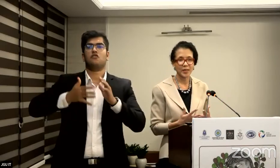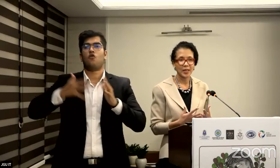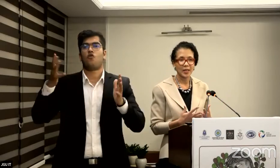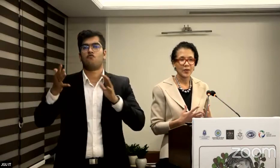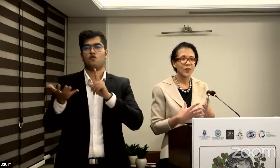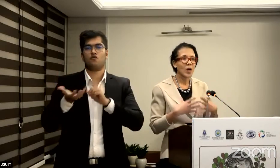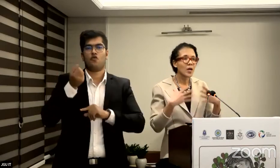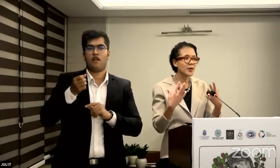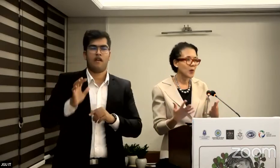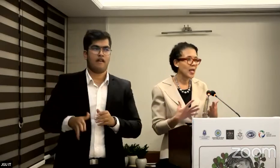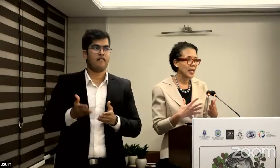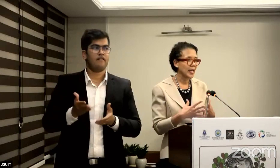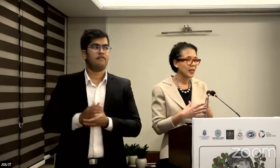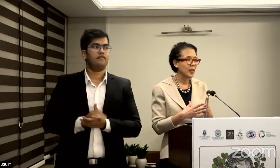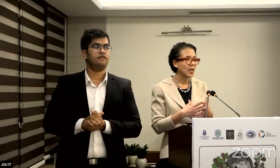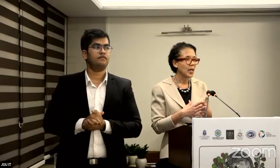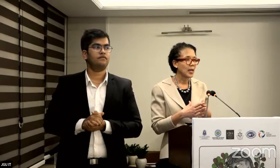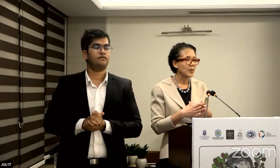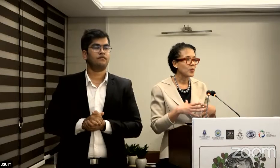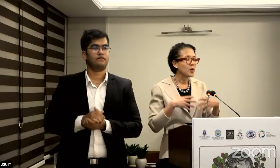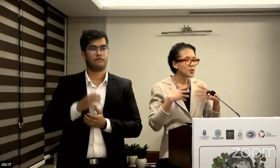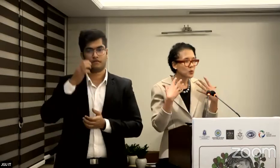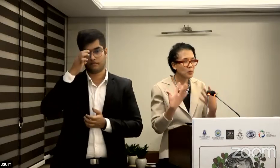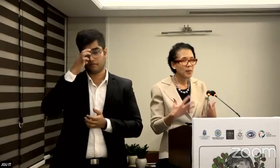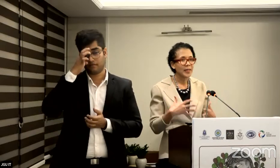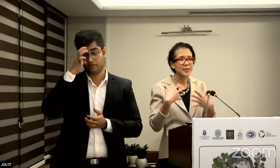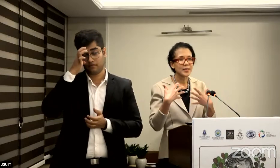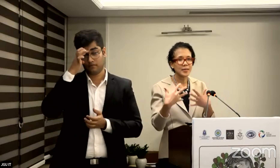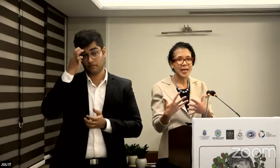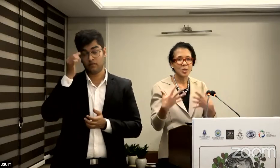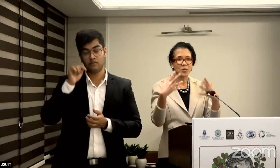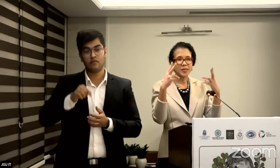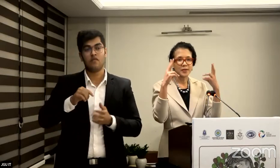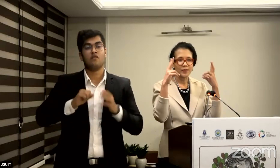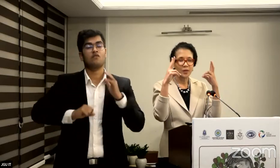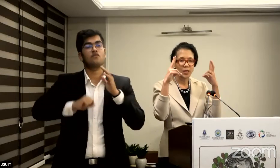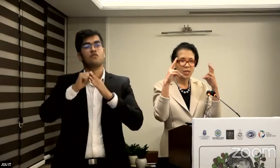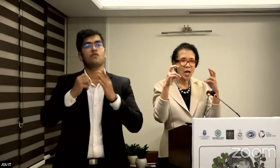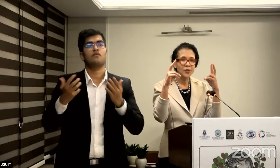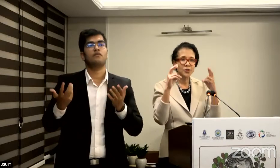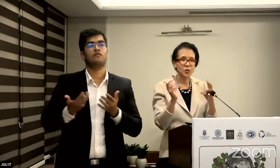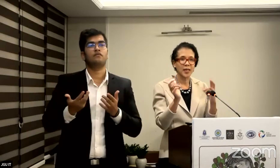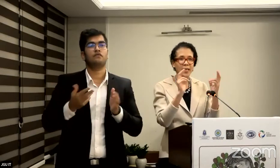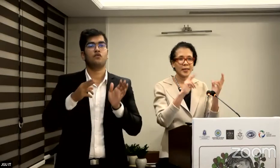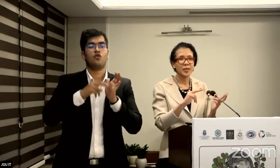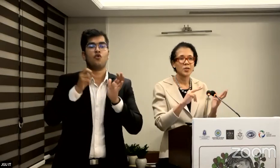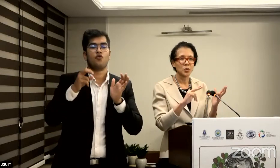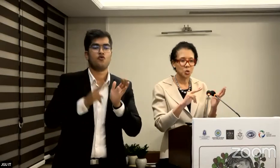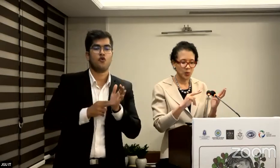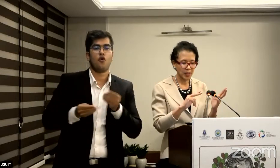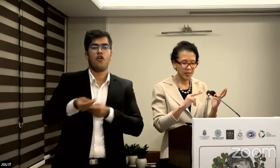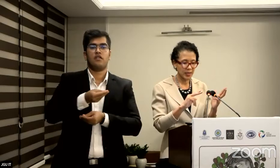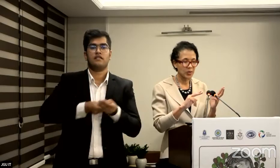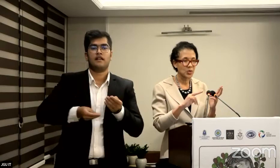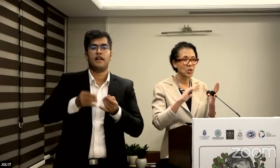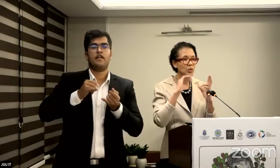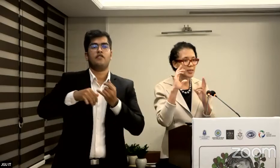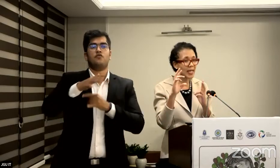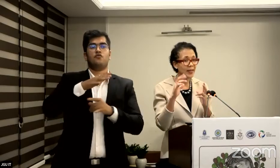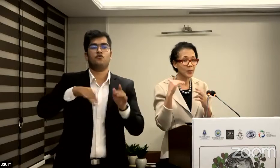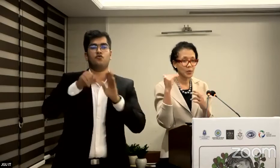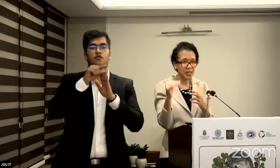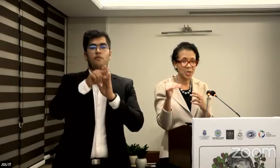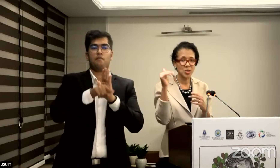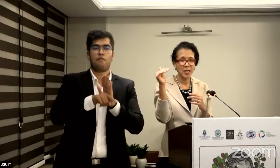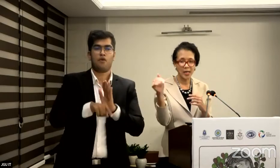regime. Far and away, the most robust establishment of non-trade social policy concerns